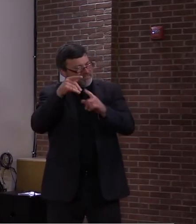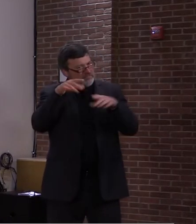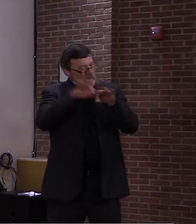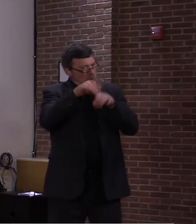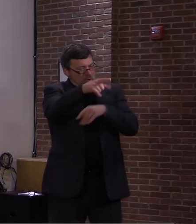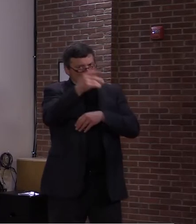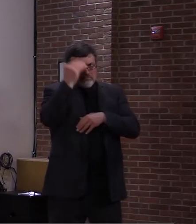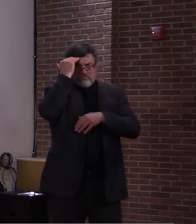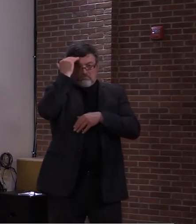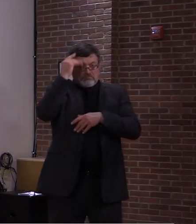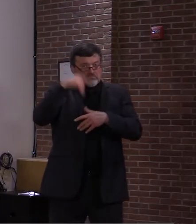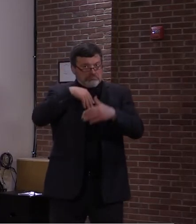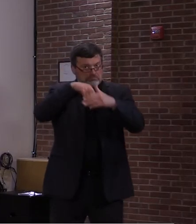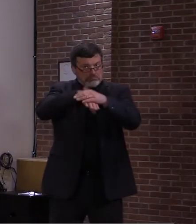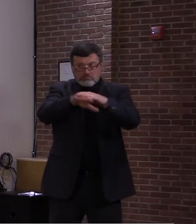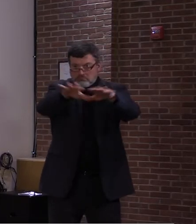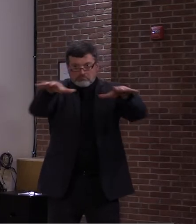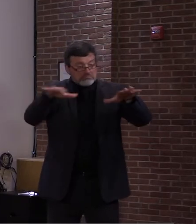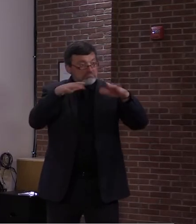there.